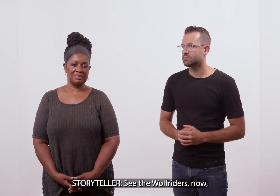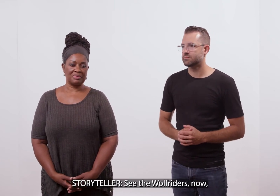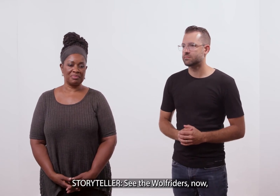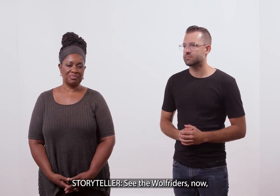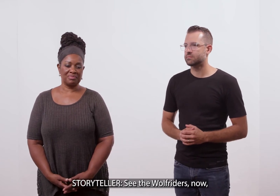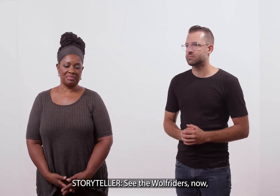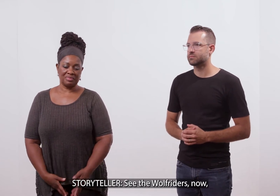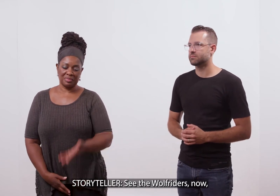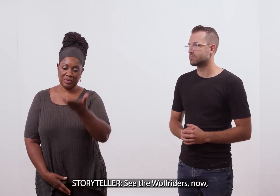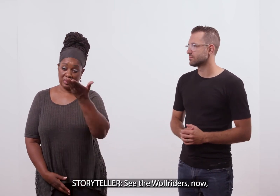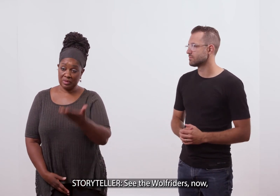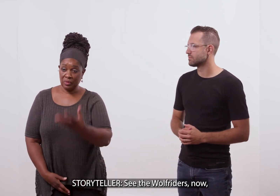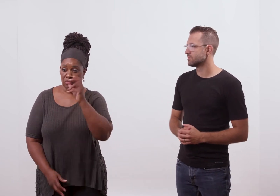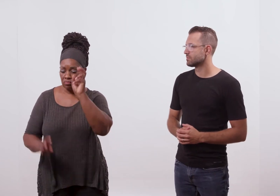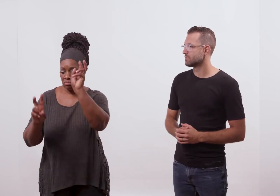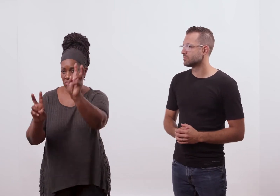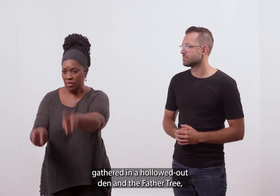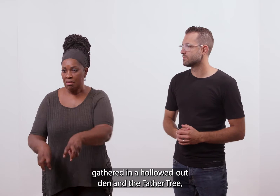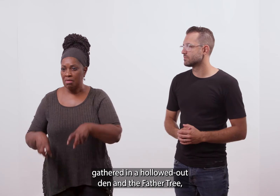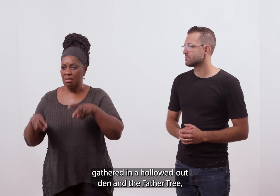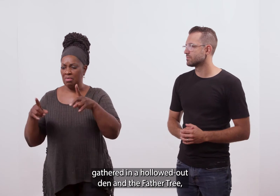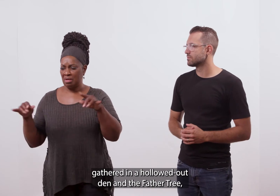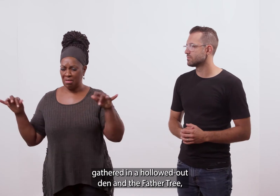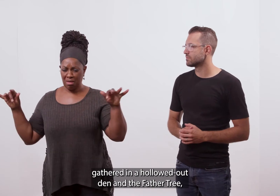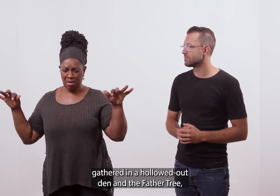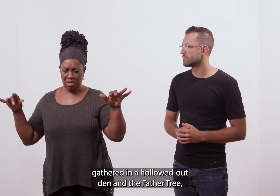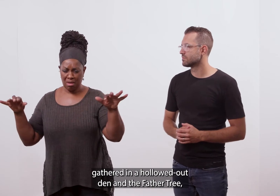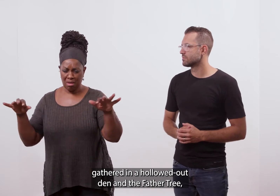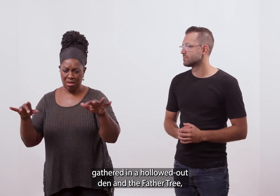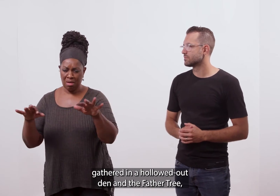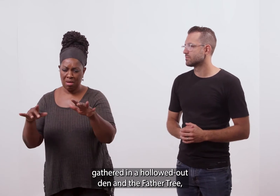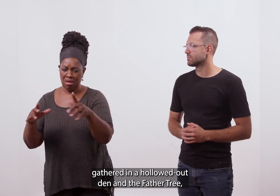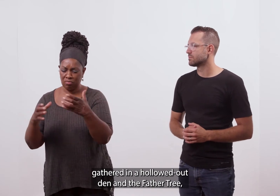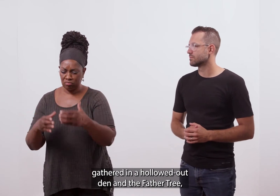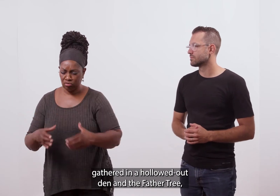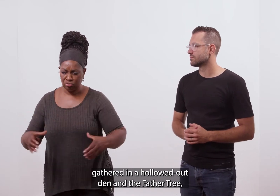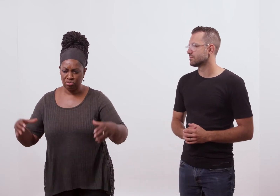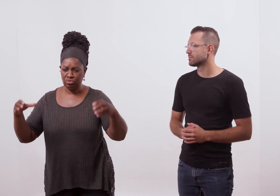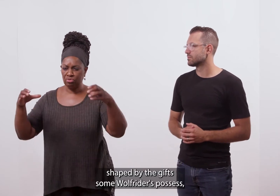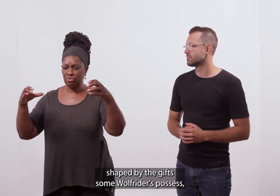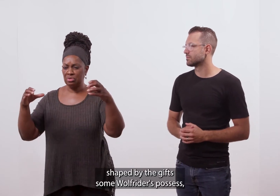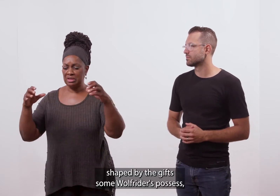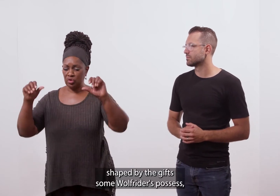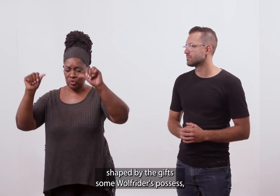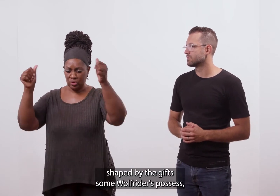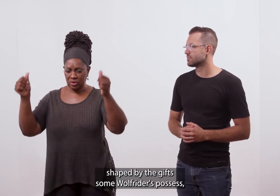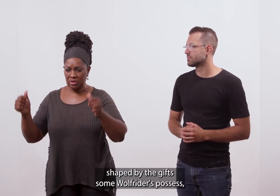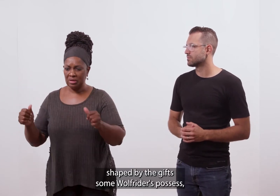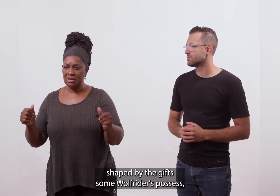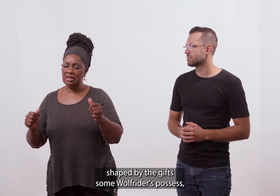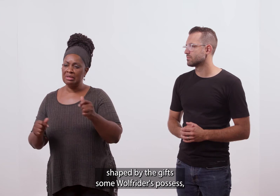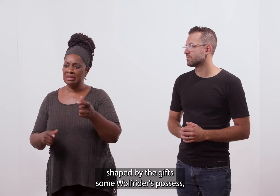See the Wolfriders now, gathered in a hollowed-out den in the father tree, shaped by the gifts